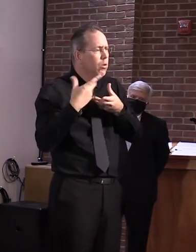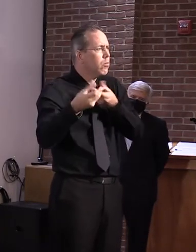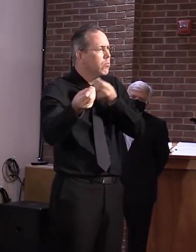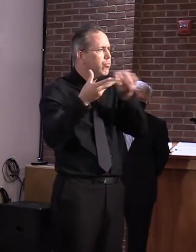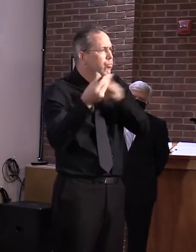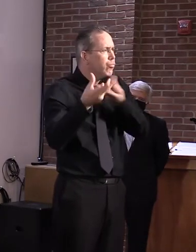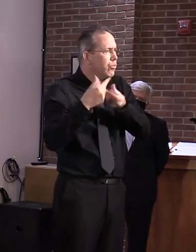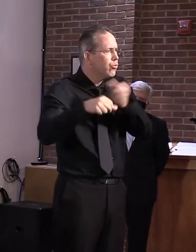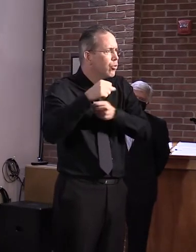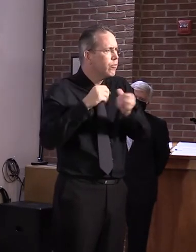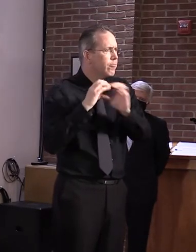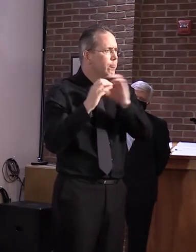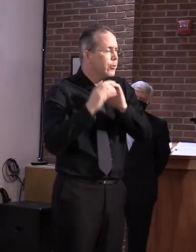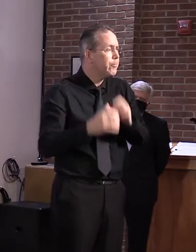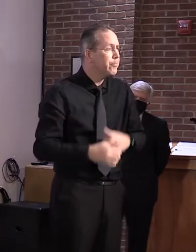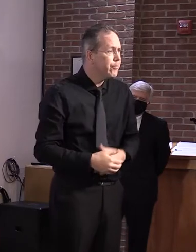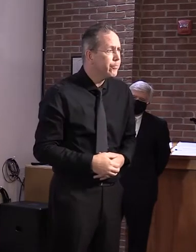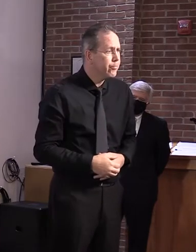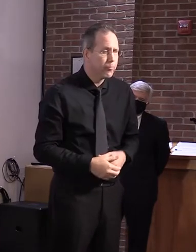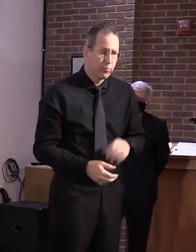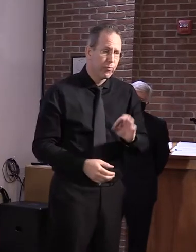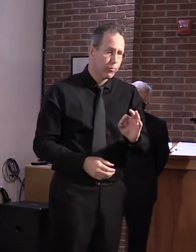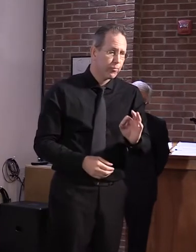Tim, Vermont Business Magazine.